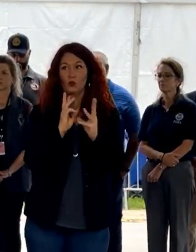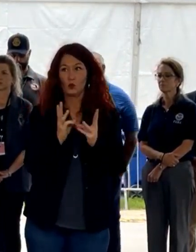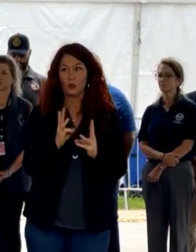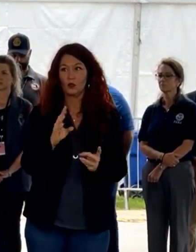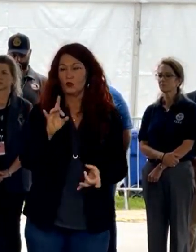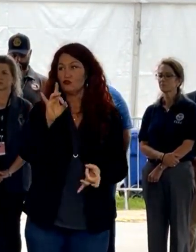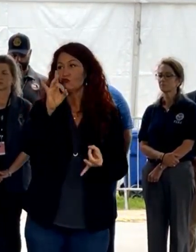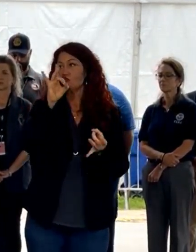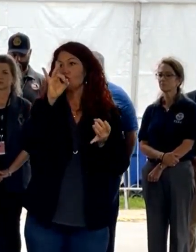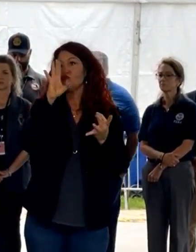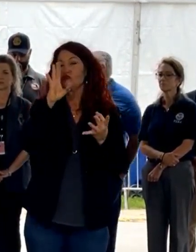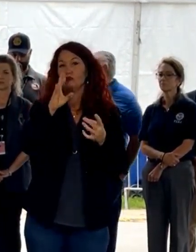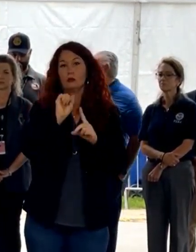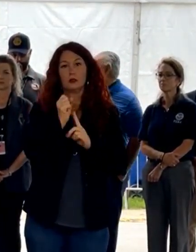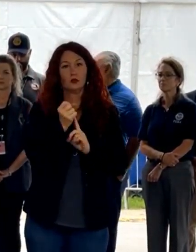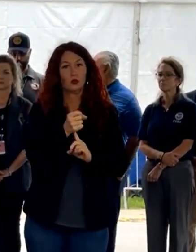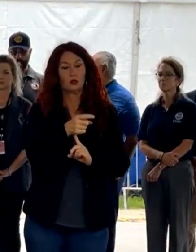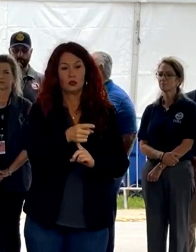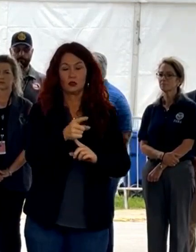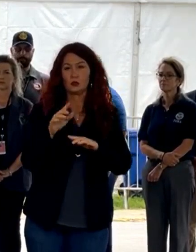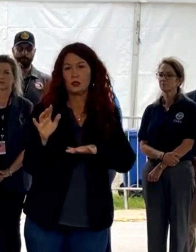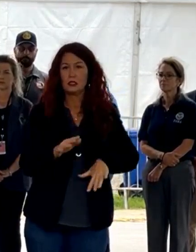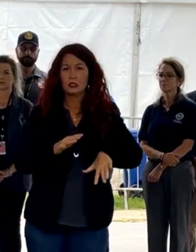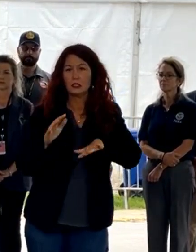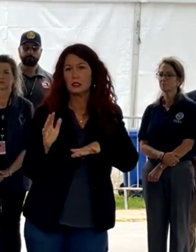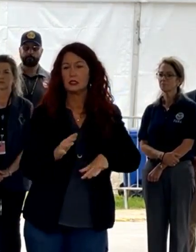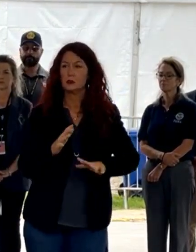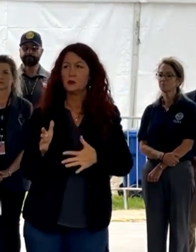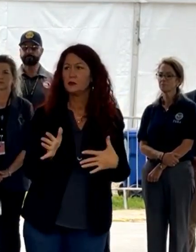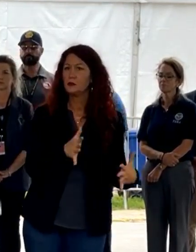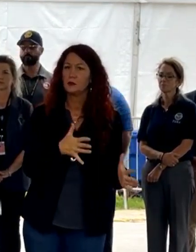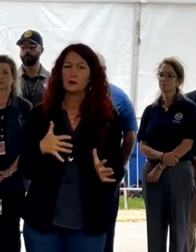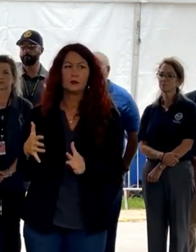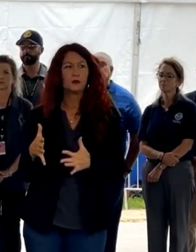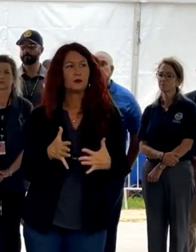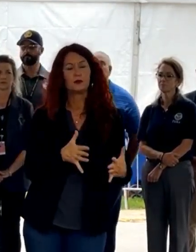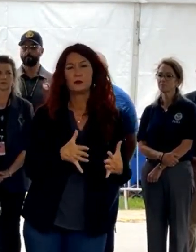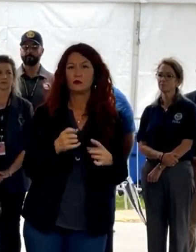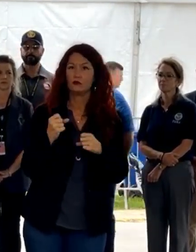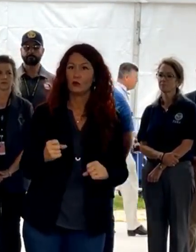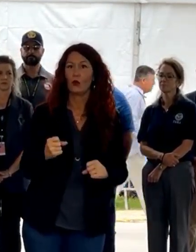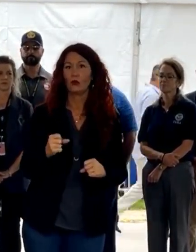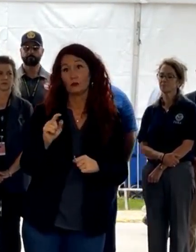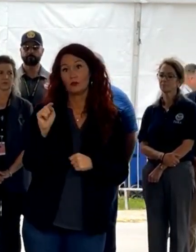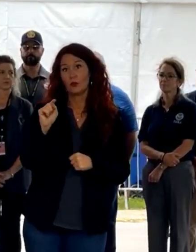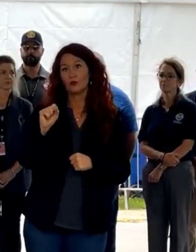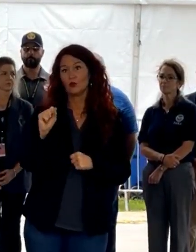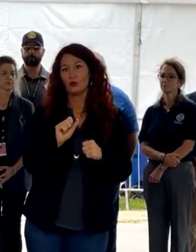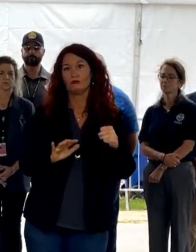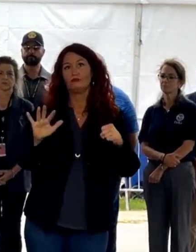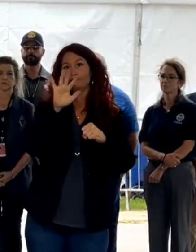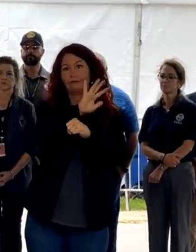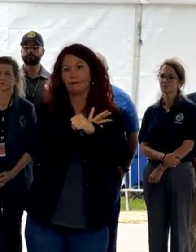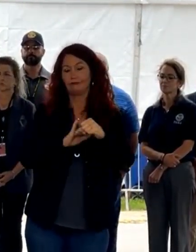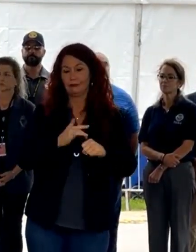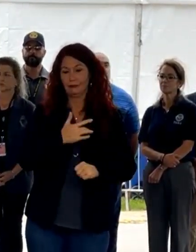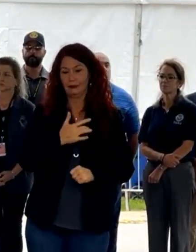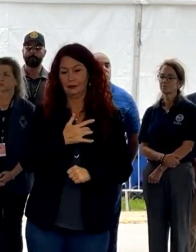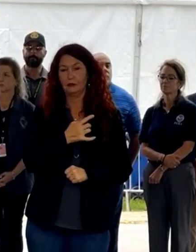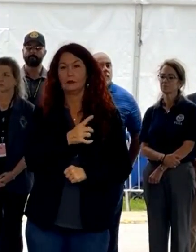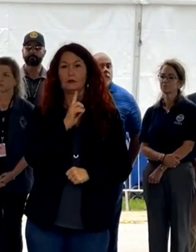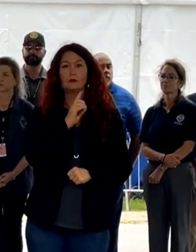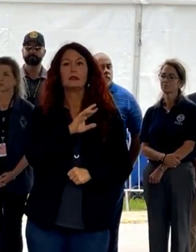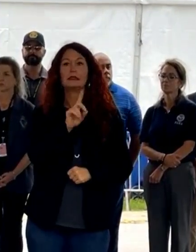challenging conditions. Through the rain and through the wind, they have continued searching. They paused only briefly